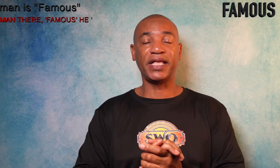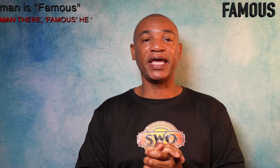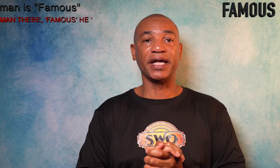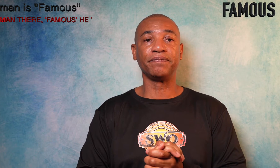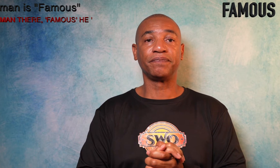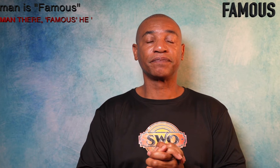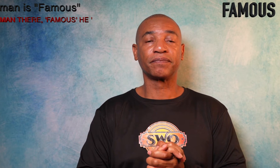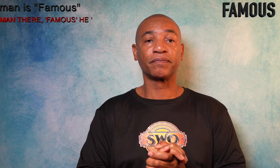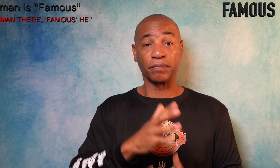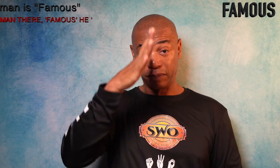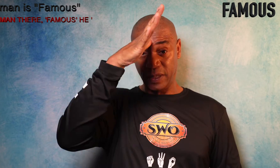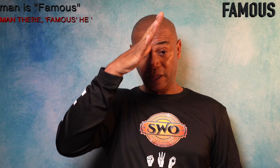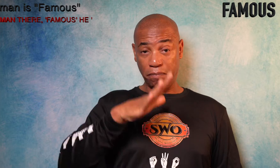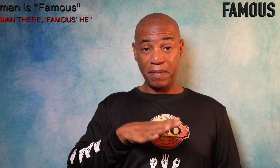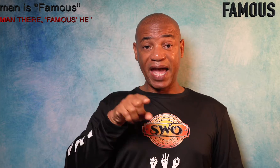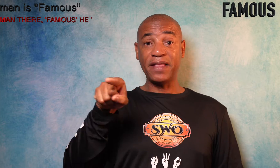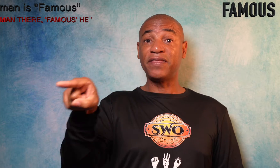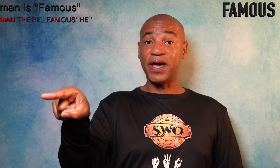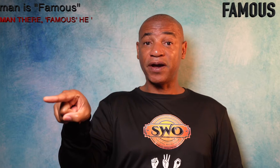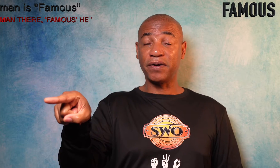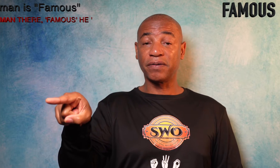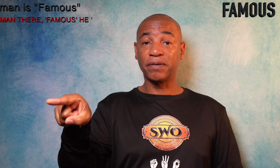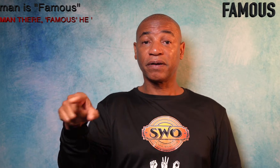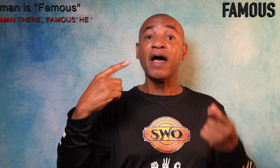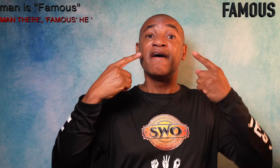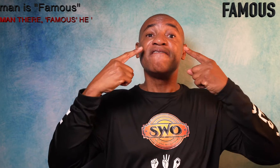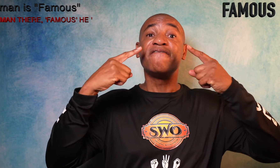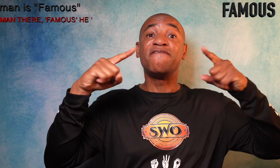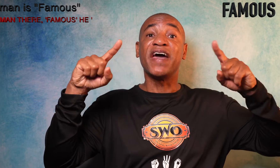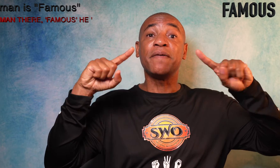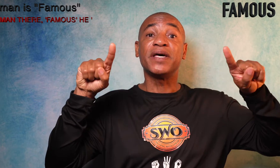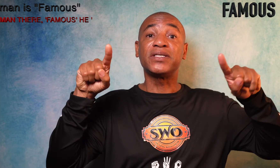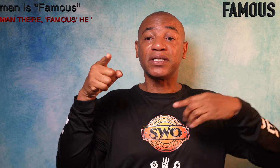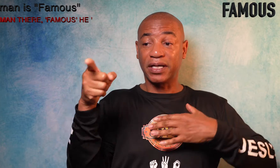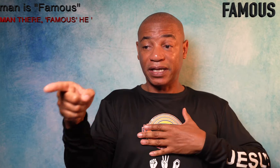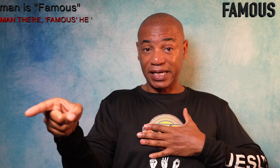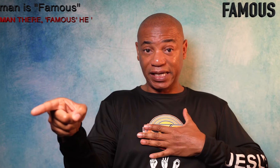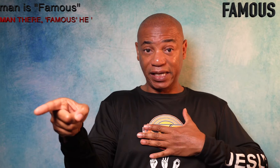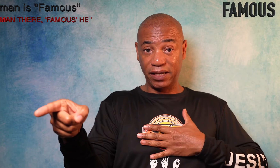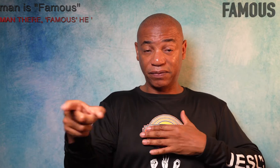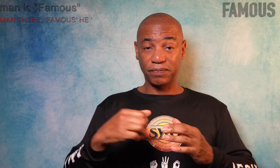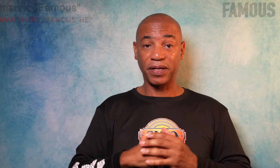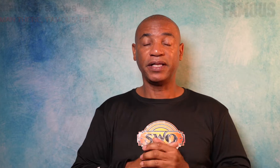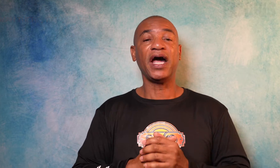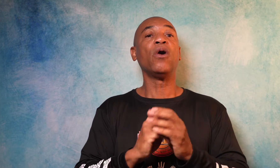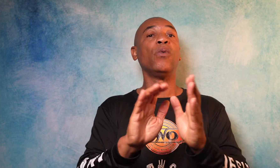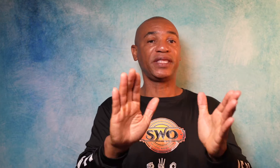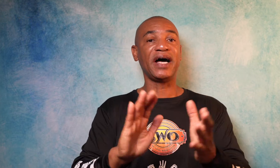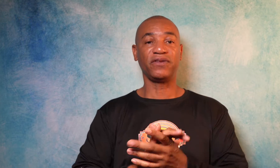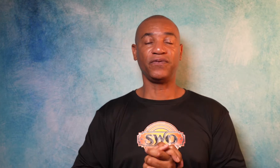again. Man there, famous he. Now, without the